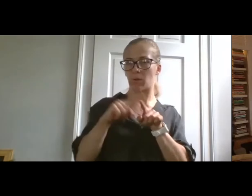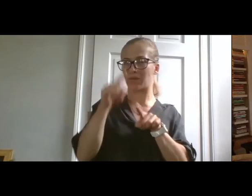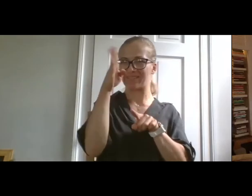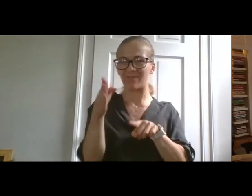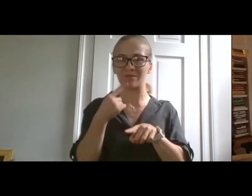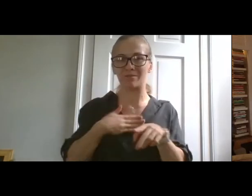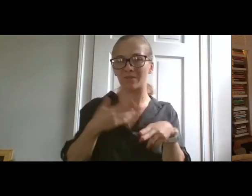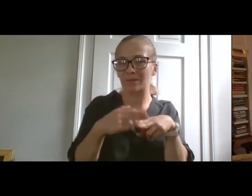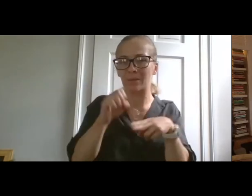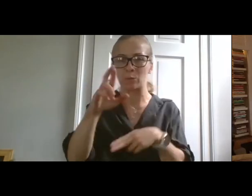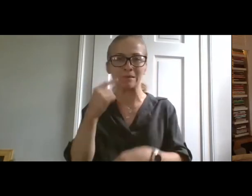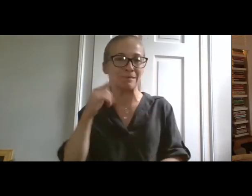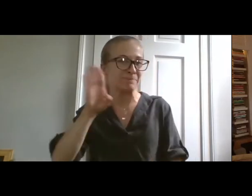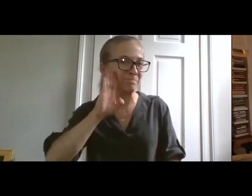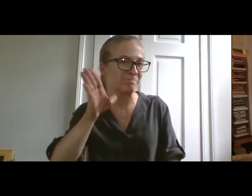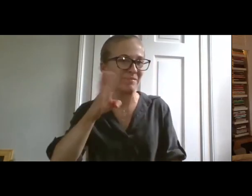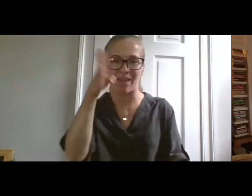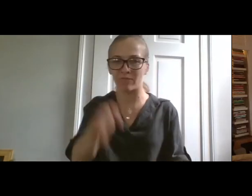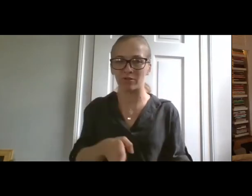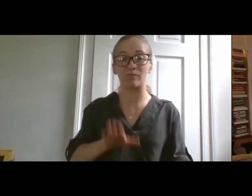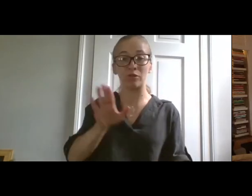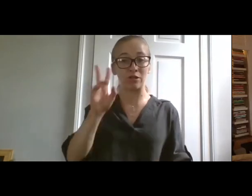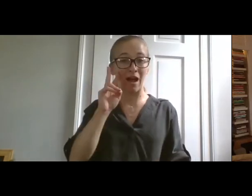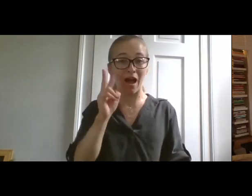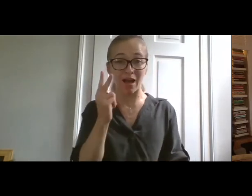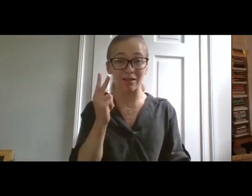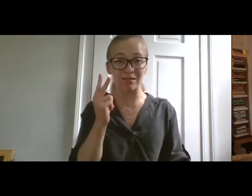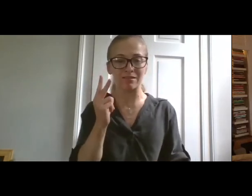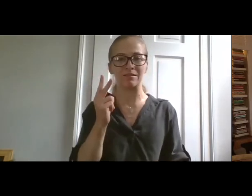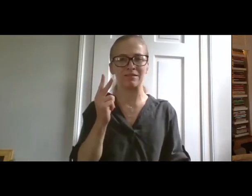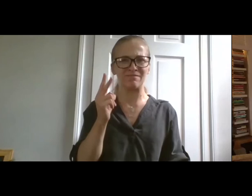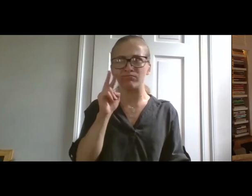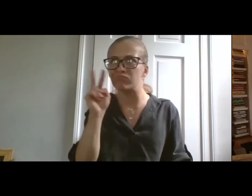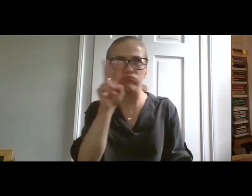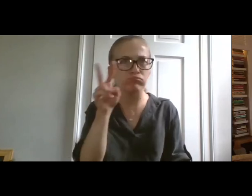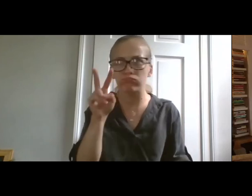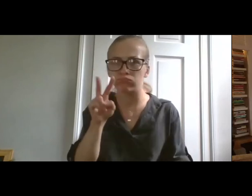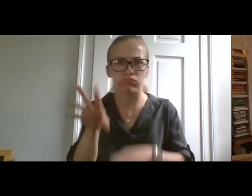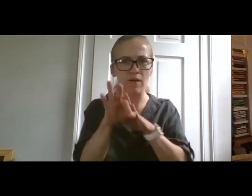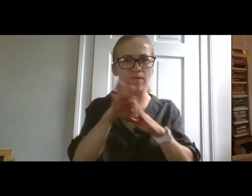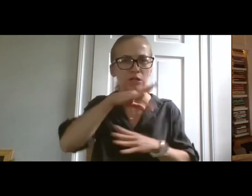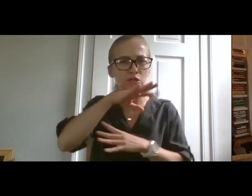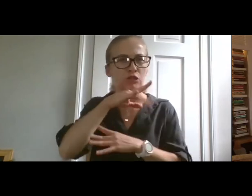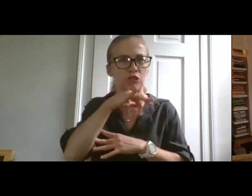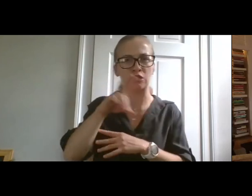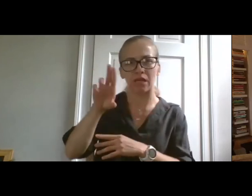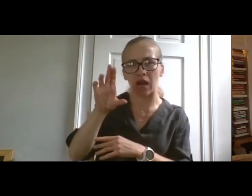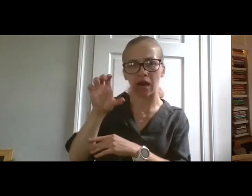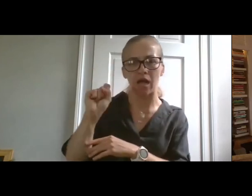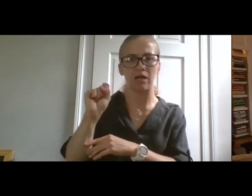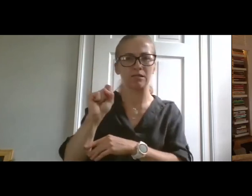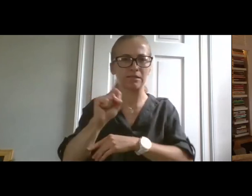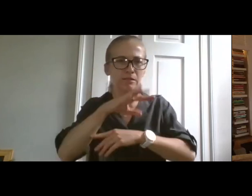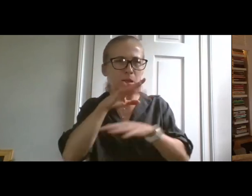my name or said hello. Her eye is usually trained on the dust by the heating registers, the smudges around the light